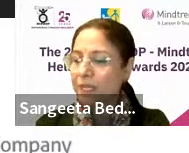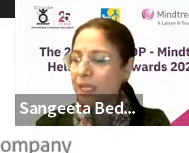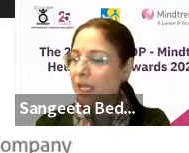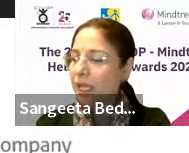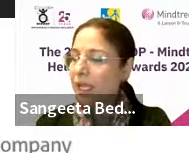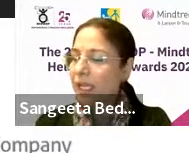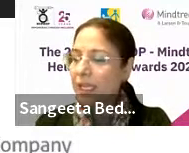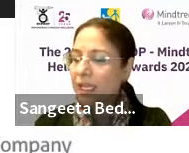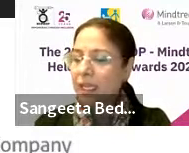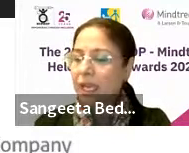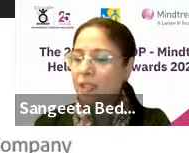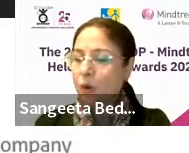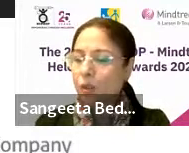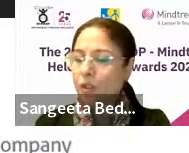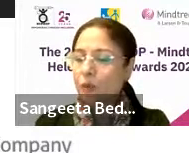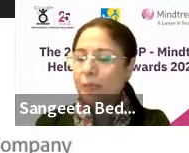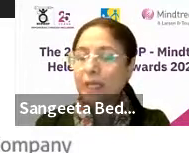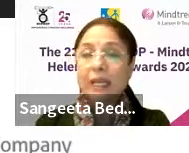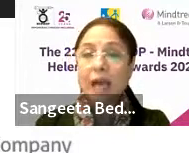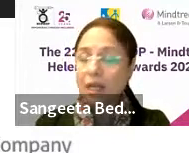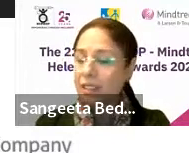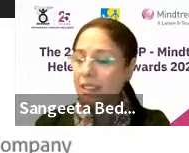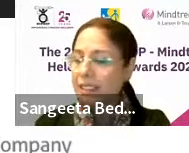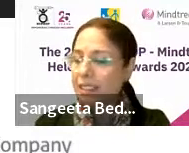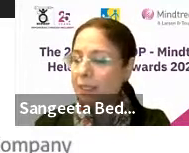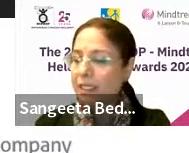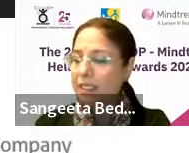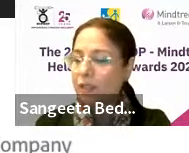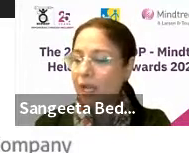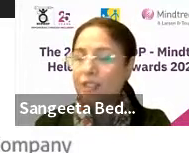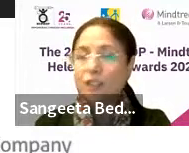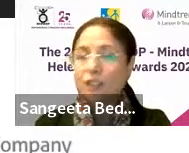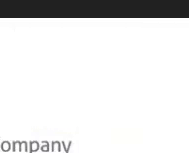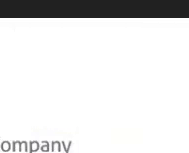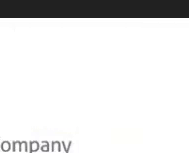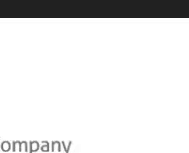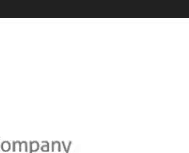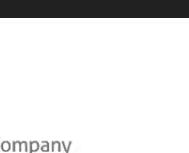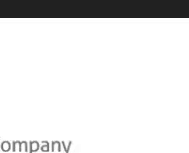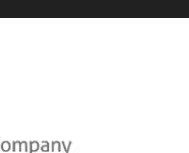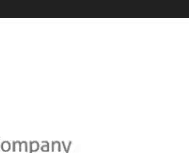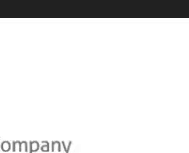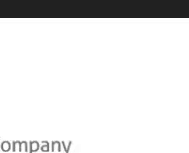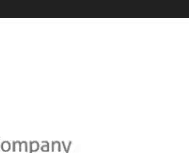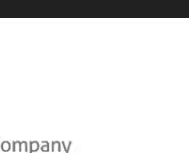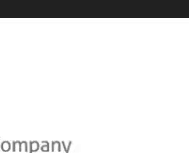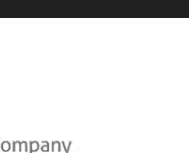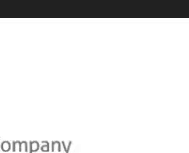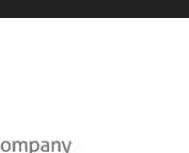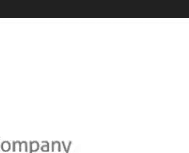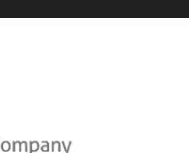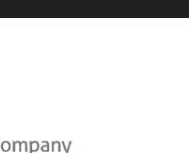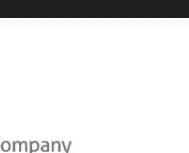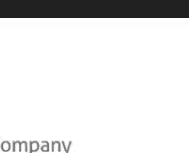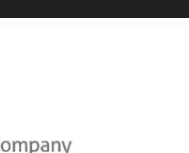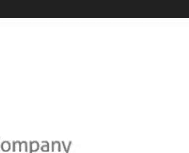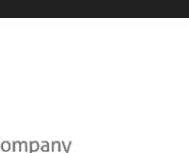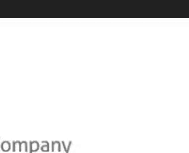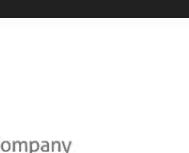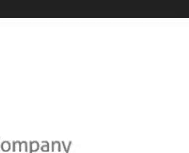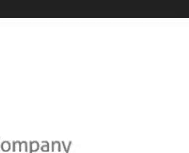programs. He has also been an ardent disability rights champion, being a member of the